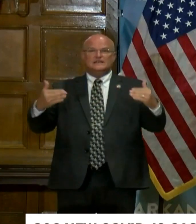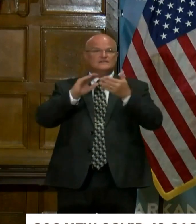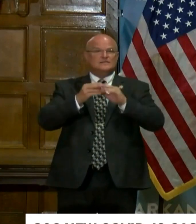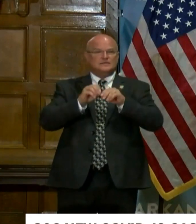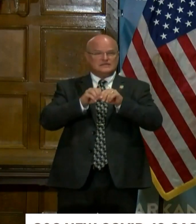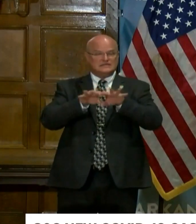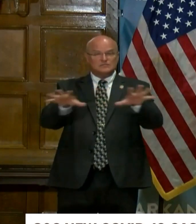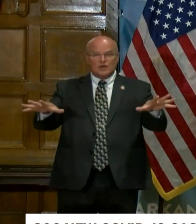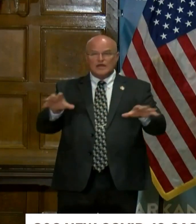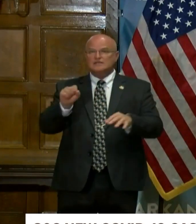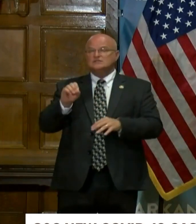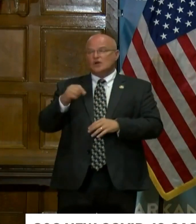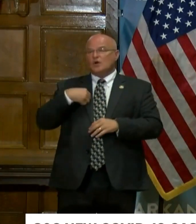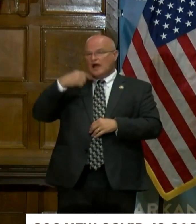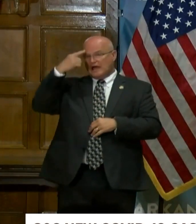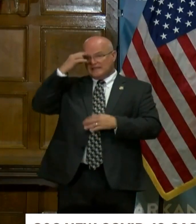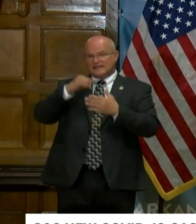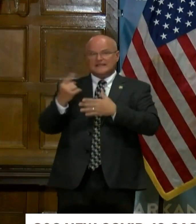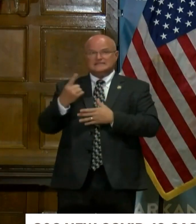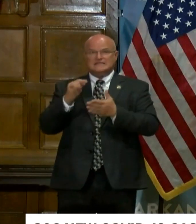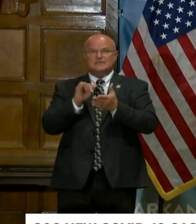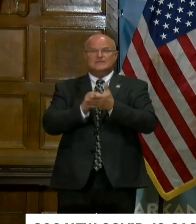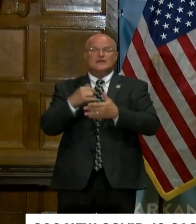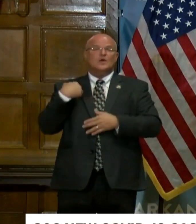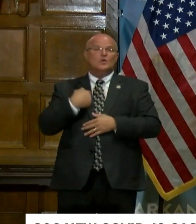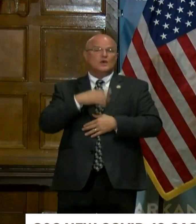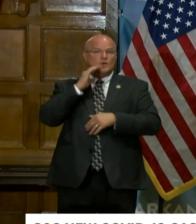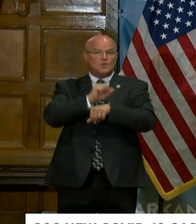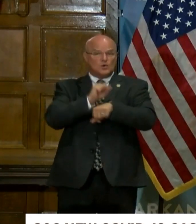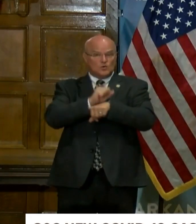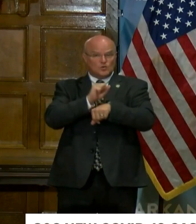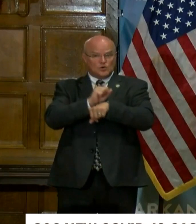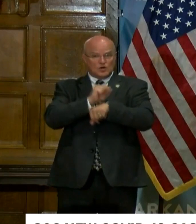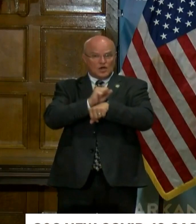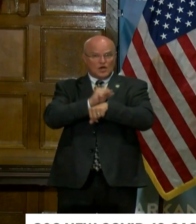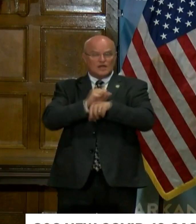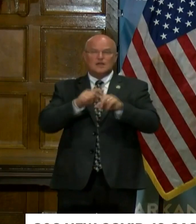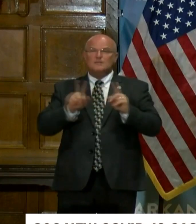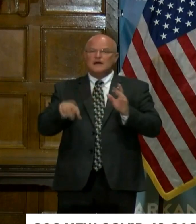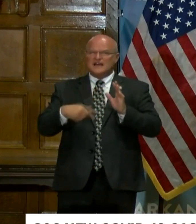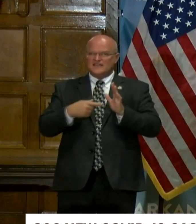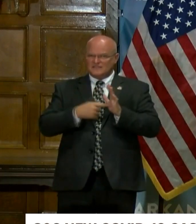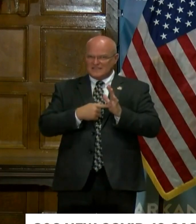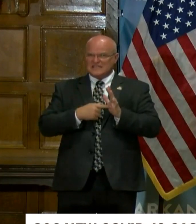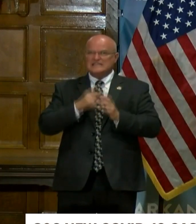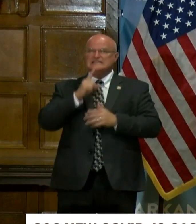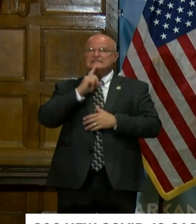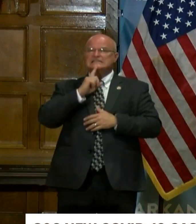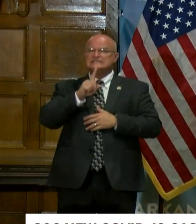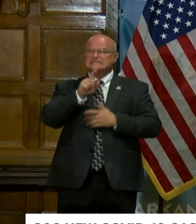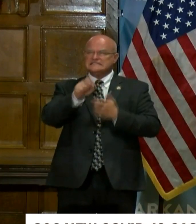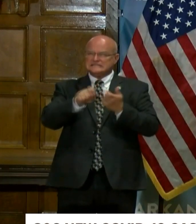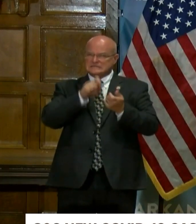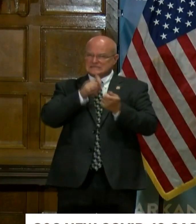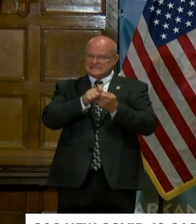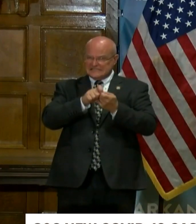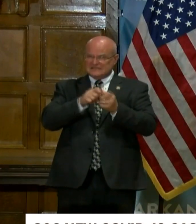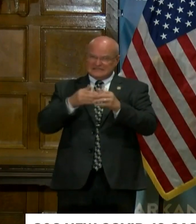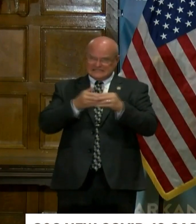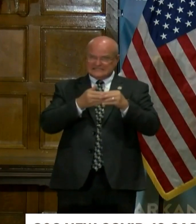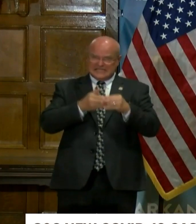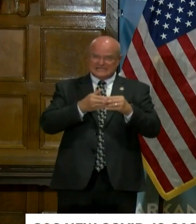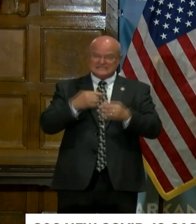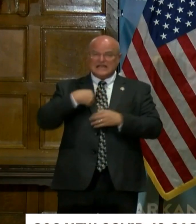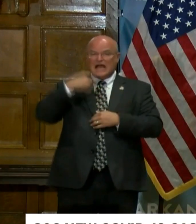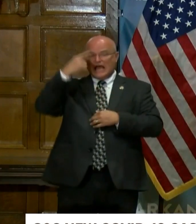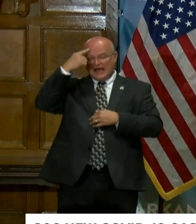spread. And so I think that that's something that we will work through, but this is fairly specific in its guidance.